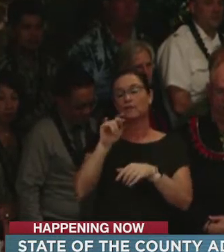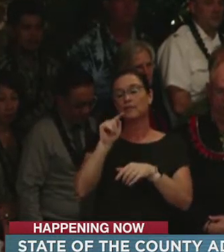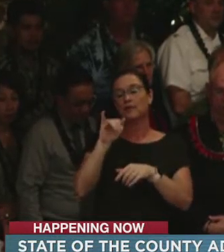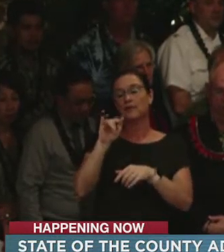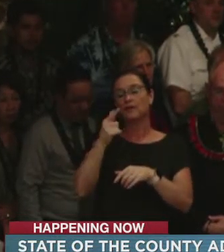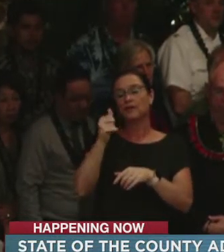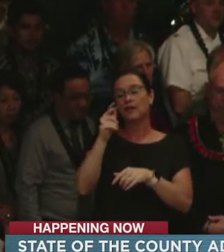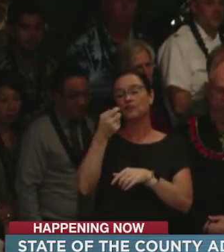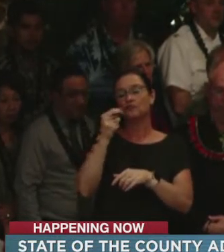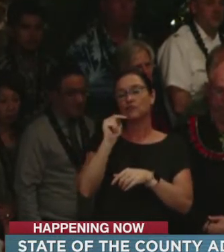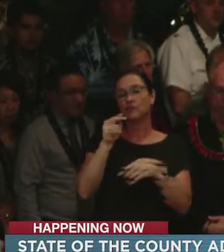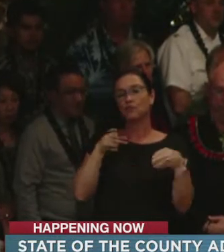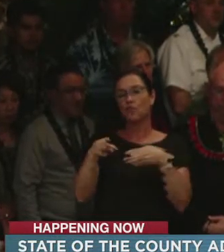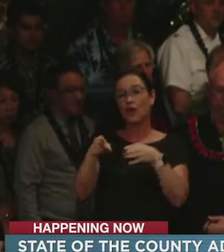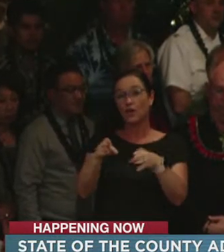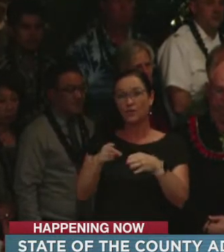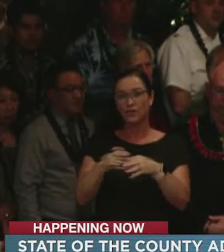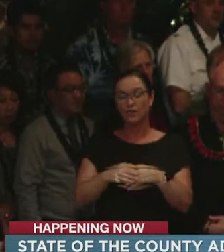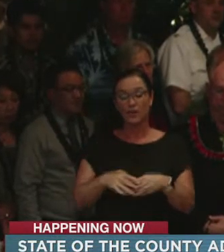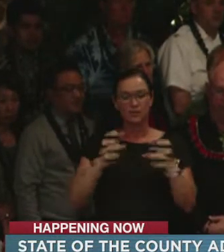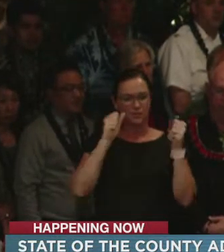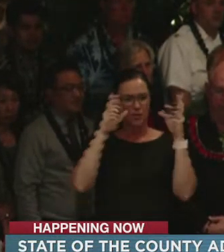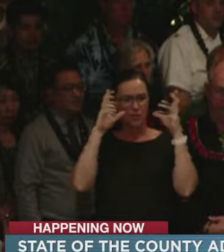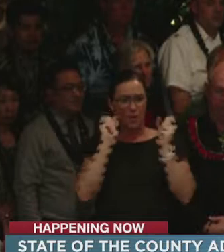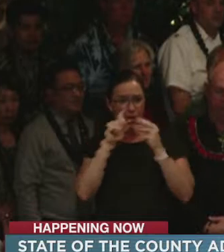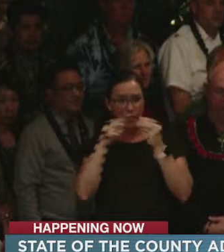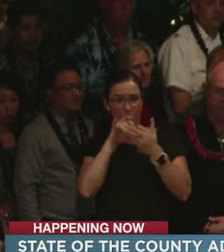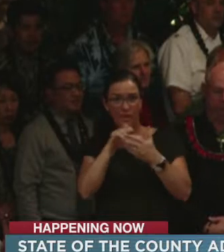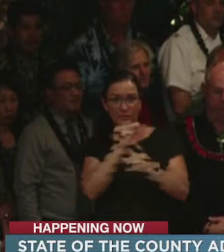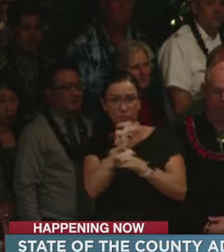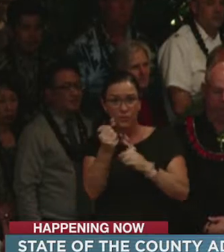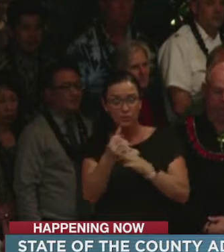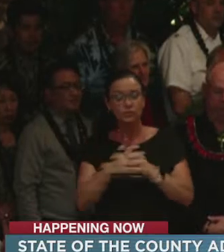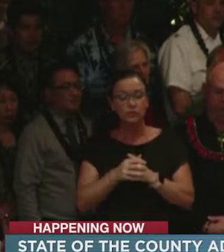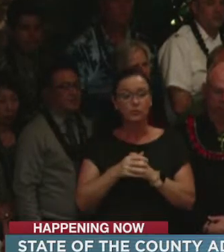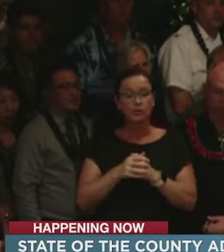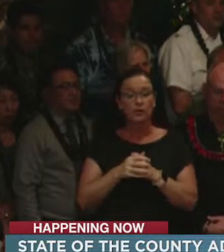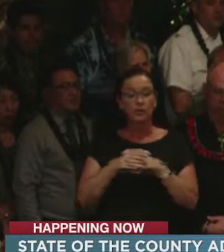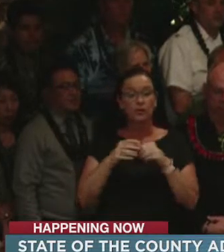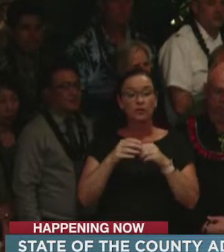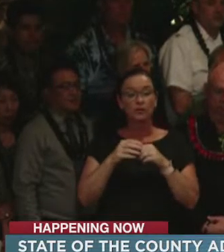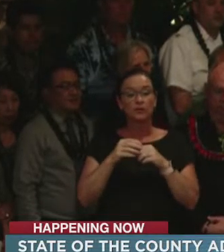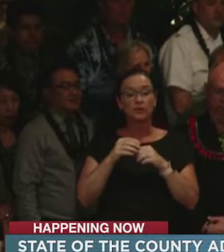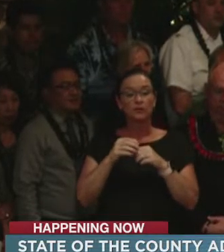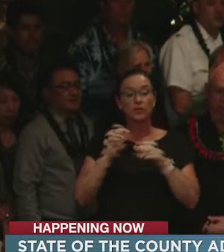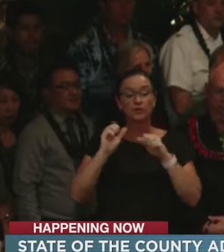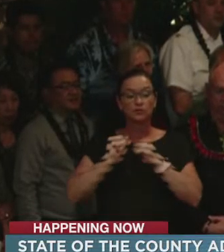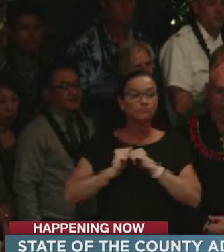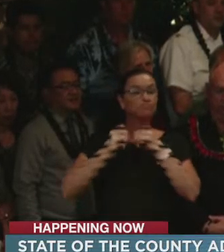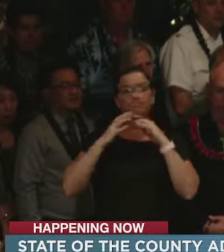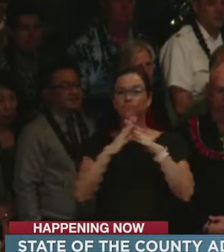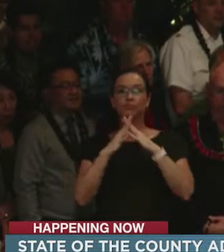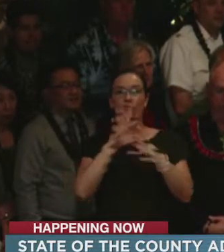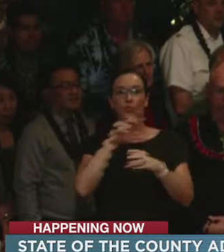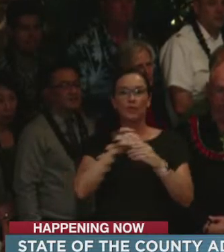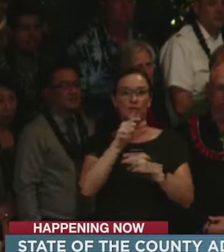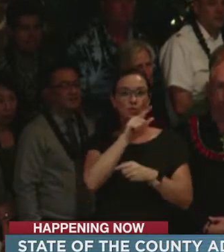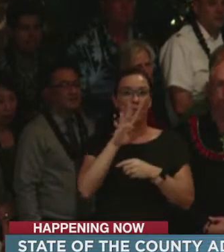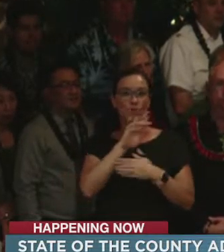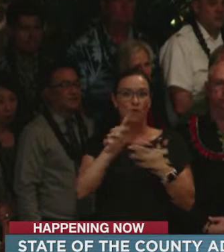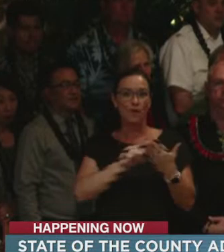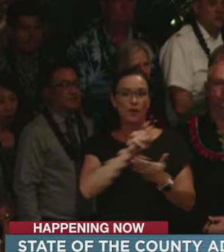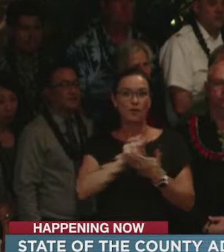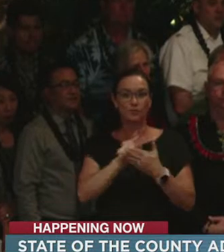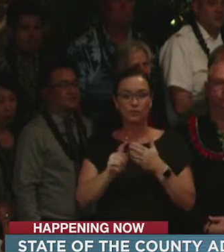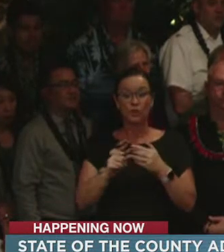remarkable about the inception of the traffic hazard mitigation route was to stand it up within 24 hours of finding the